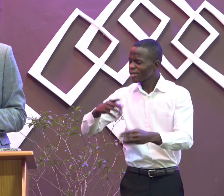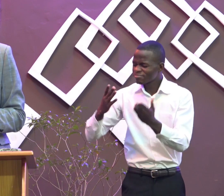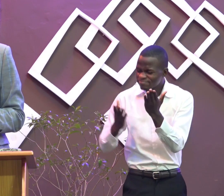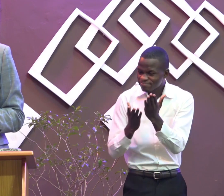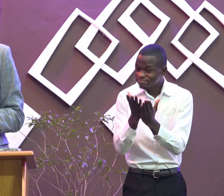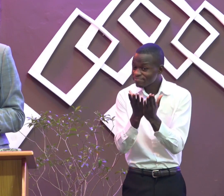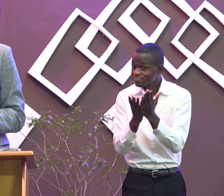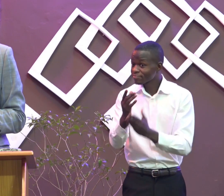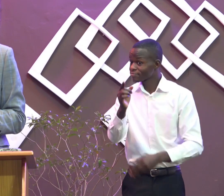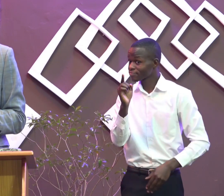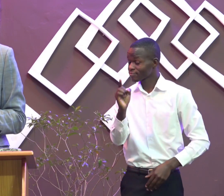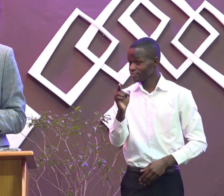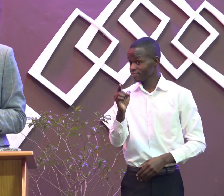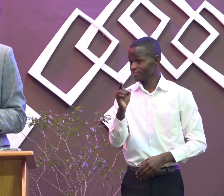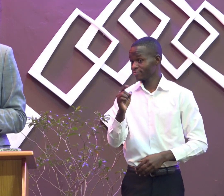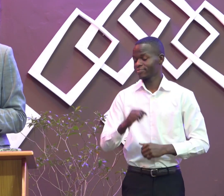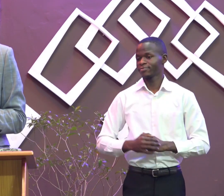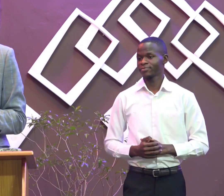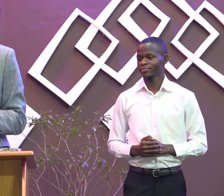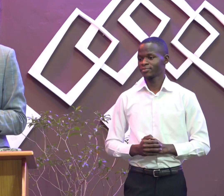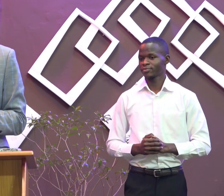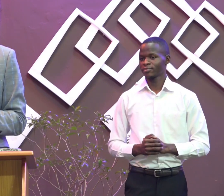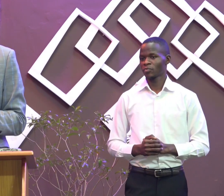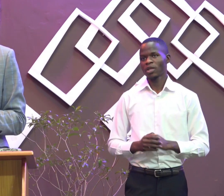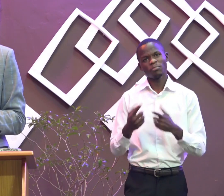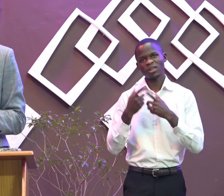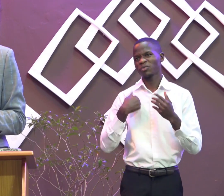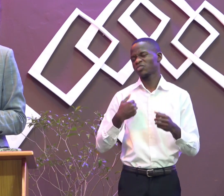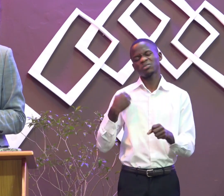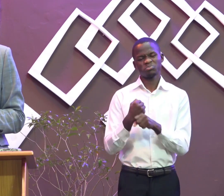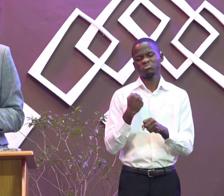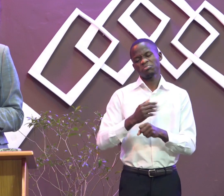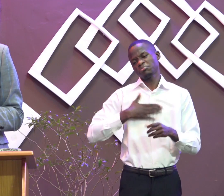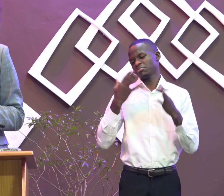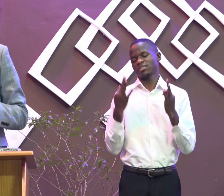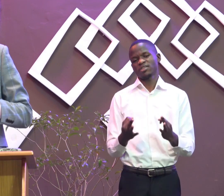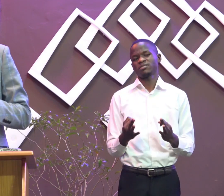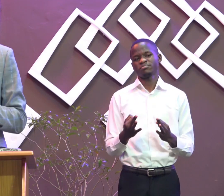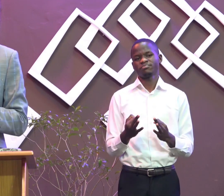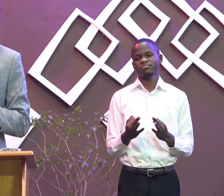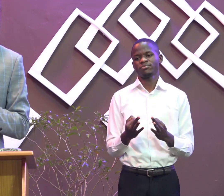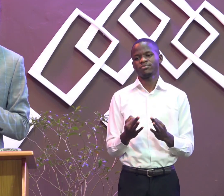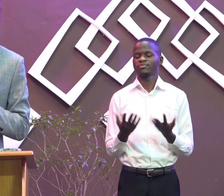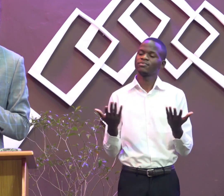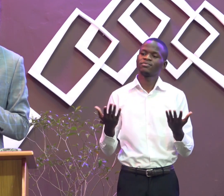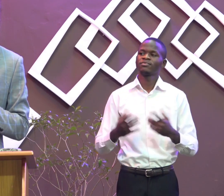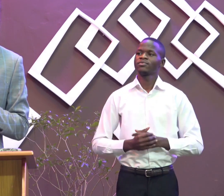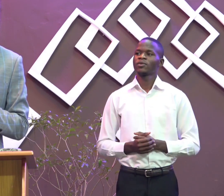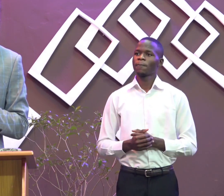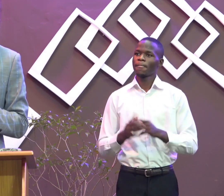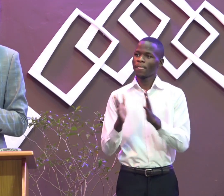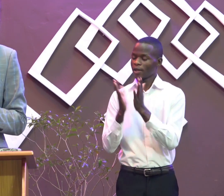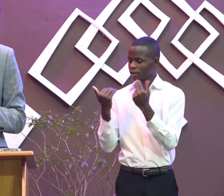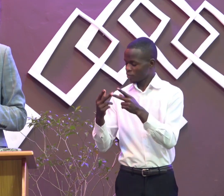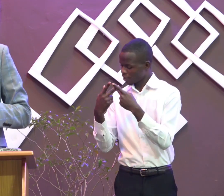is a time he told me you're going to start ministering. Sibye ndiko ndi mbyange. I wasn't about it. I was doing my own things.